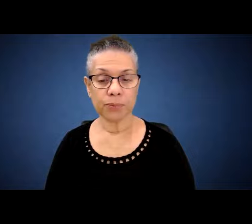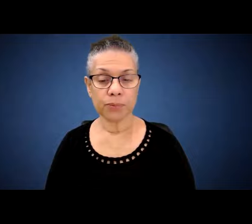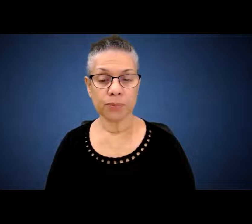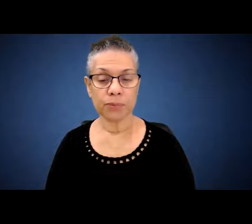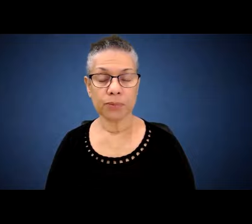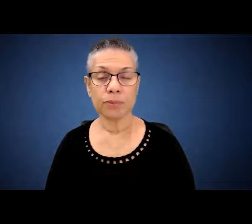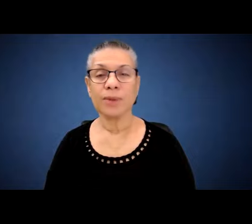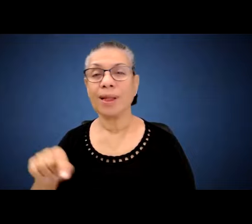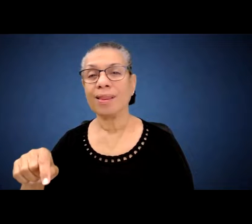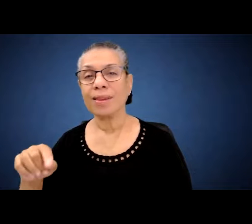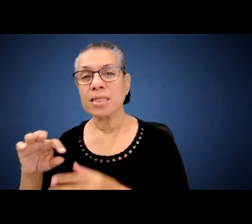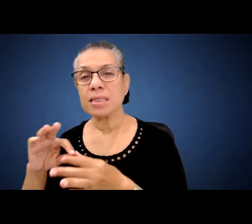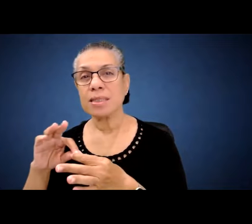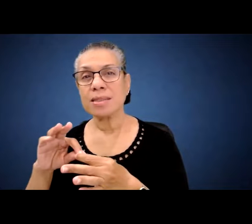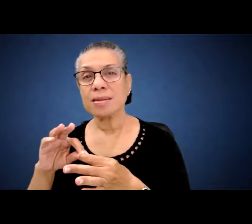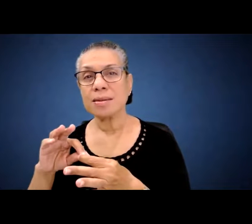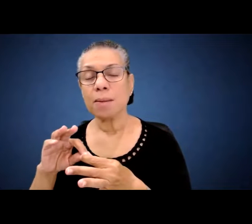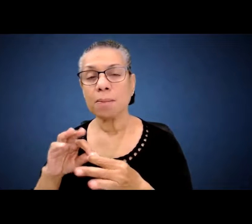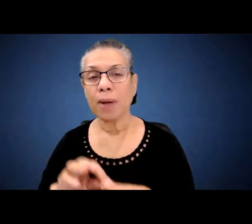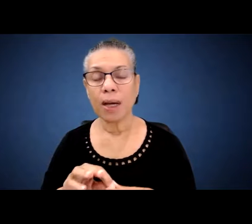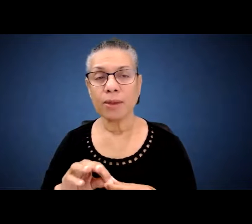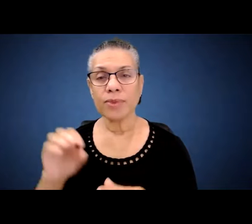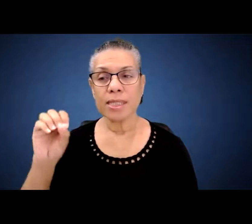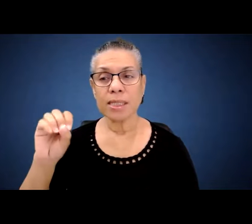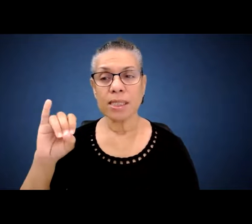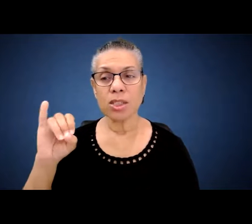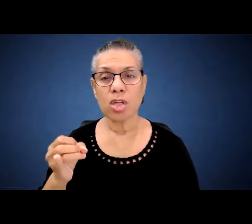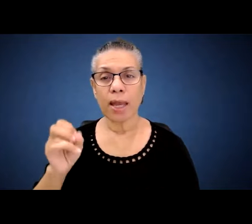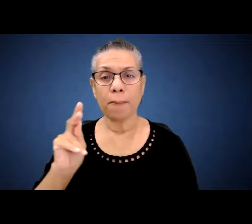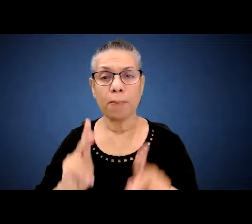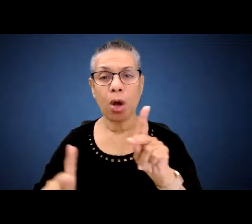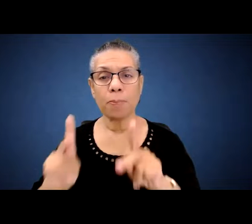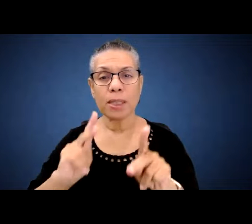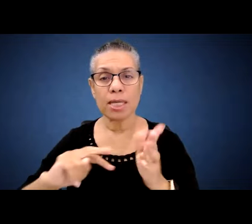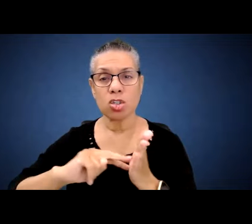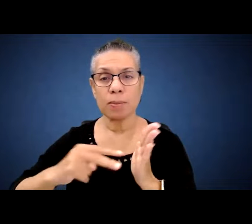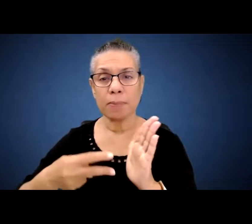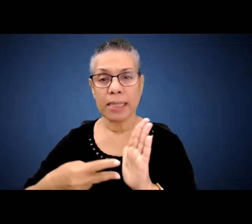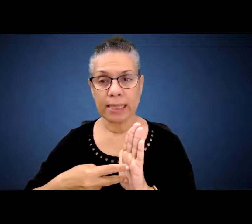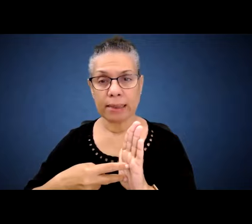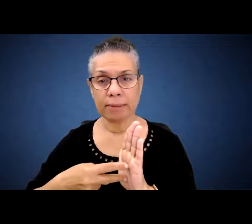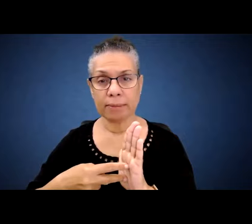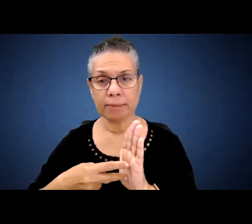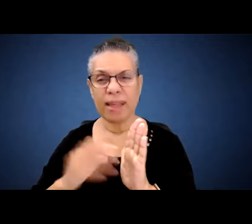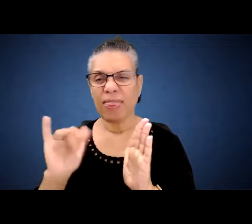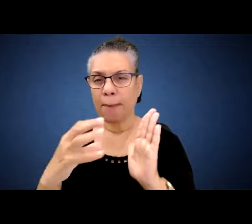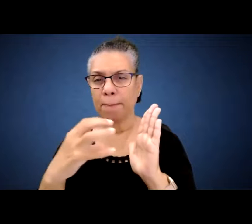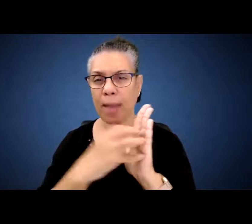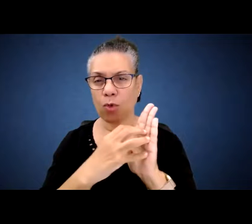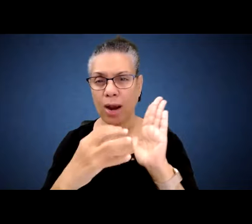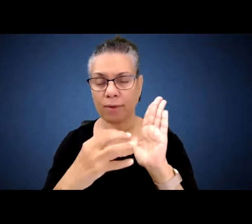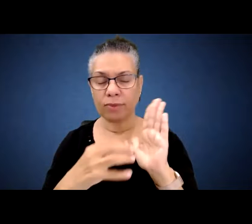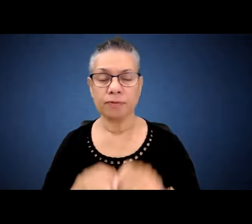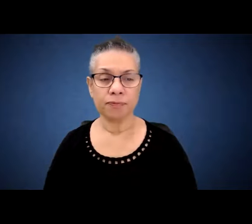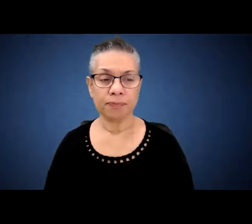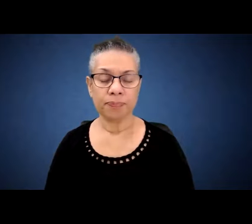part of the EJ population definition paragraph.